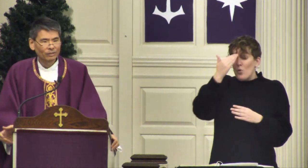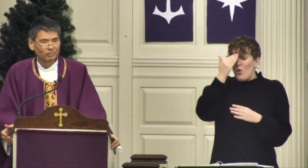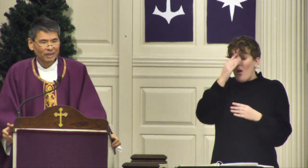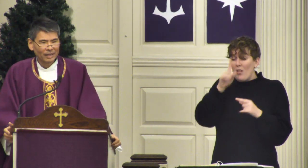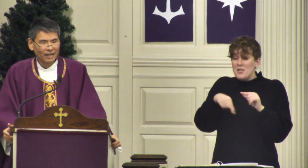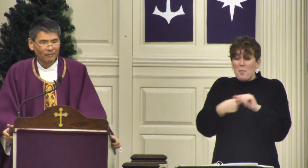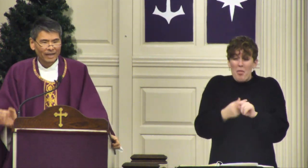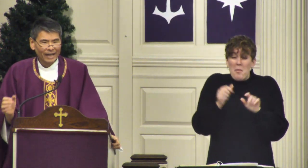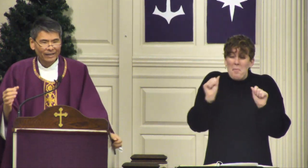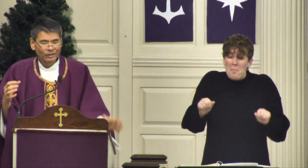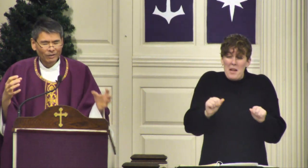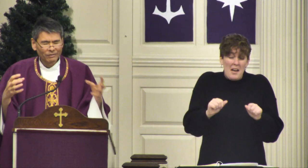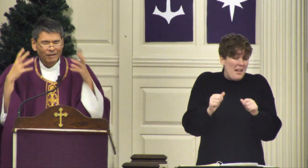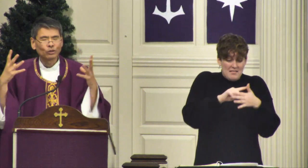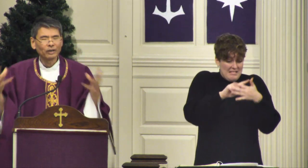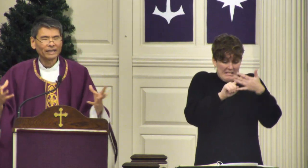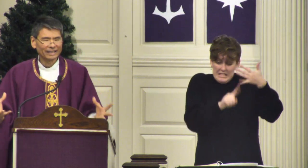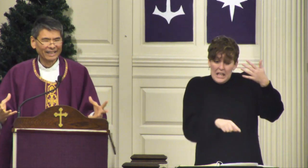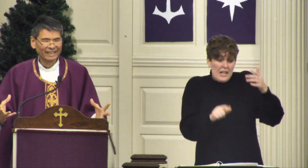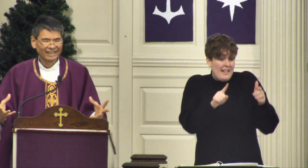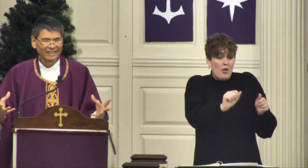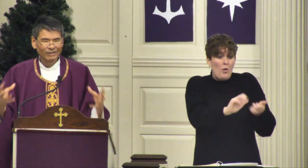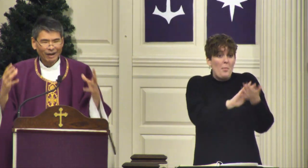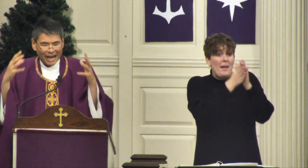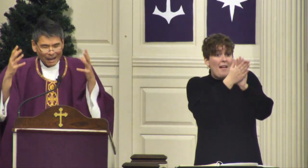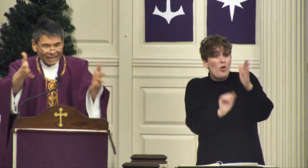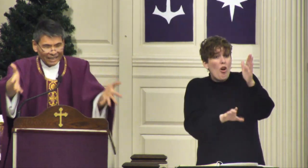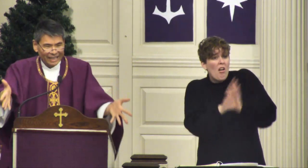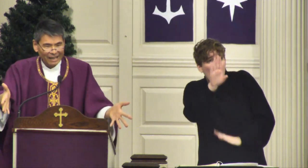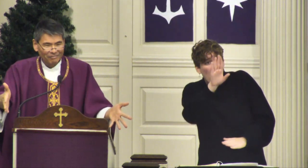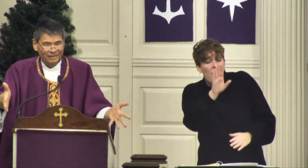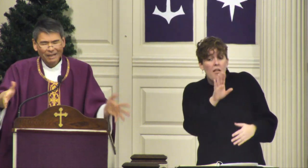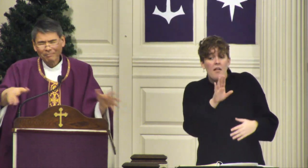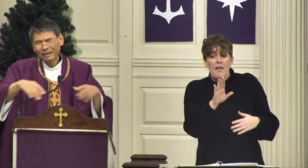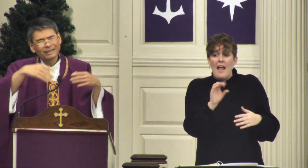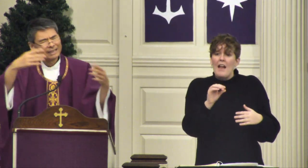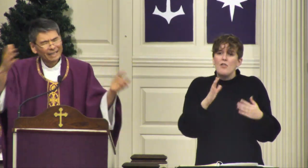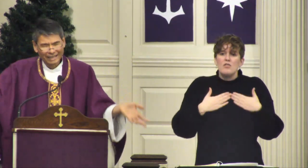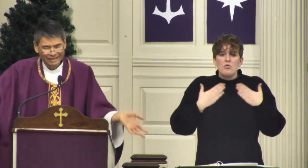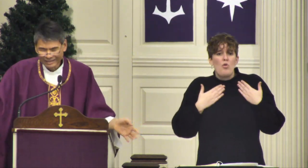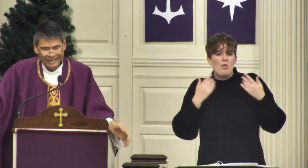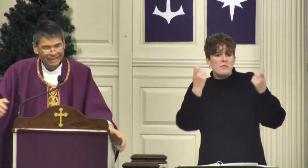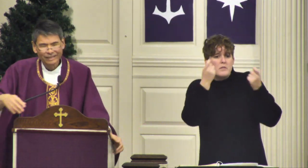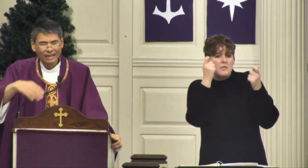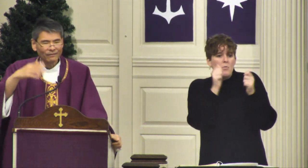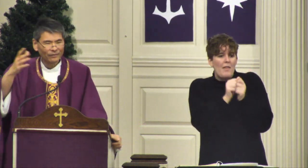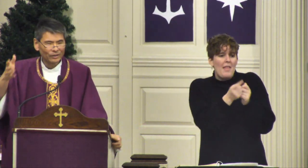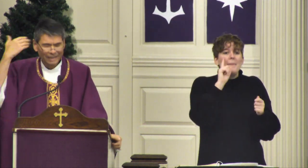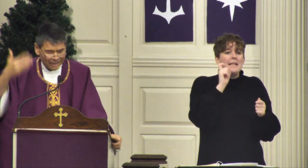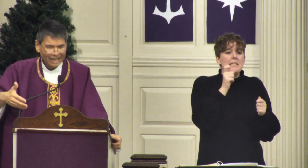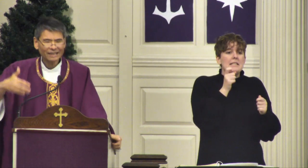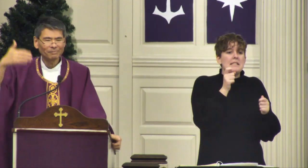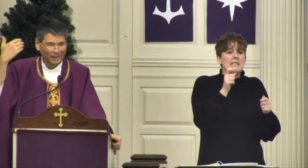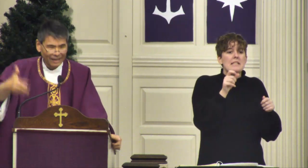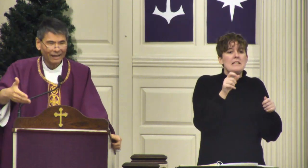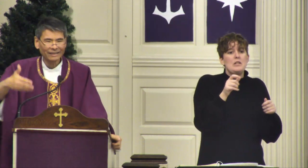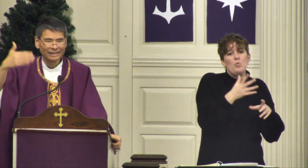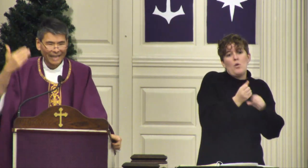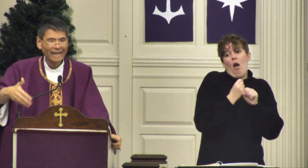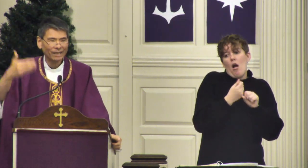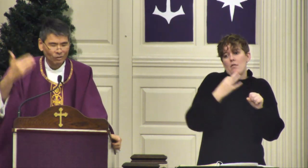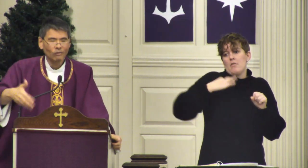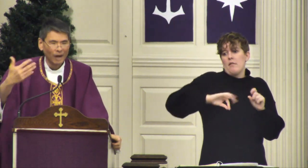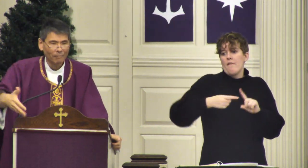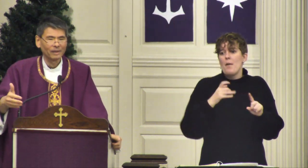they could become, and your rejoicing, your happiness in them, not because they did stuff for you, but just because